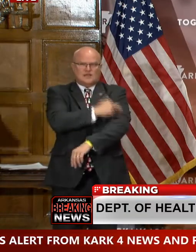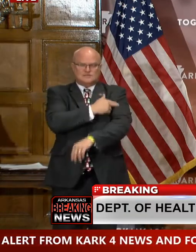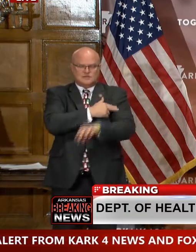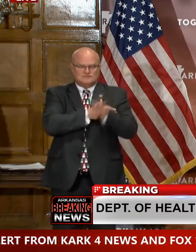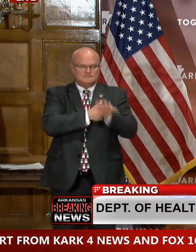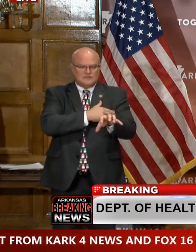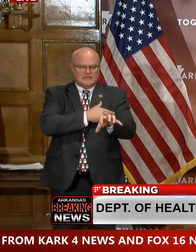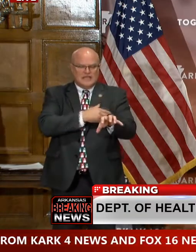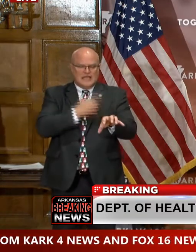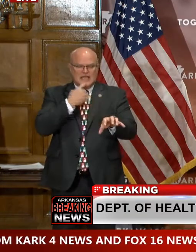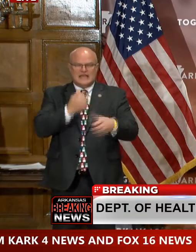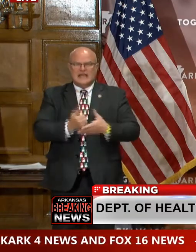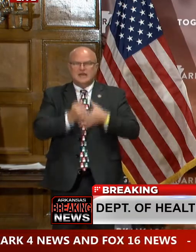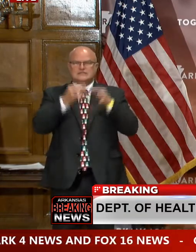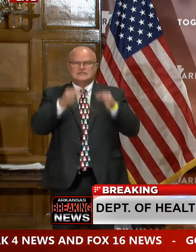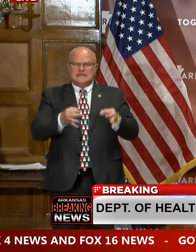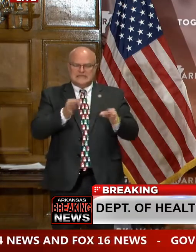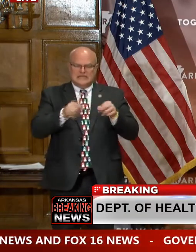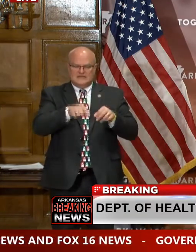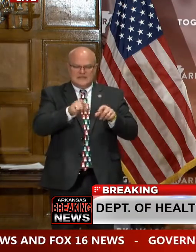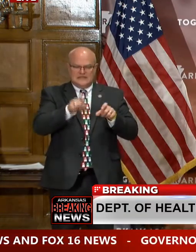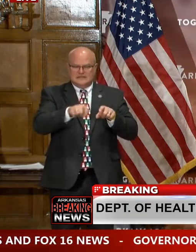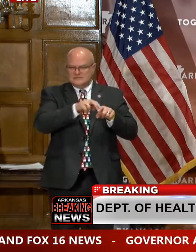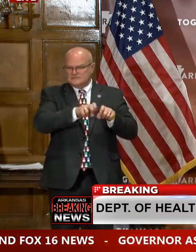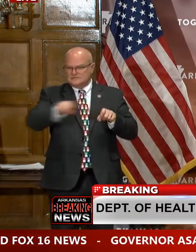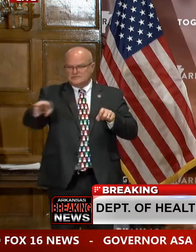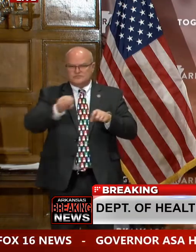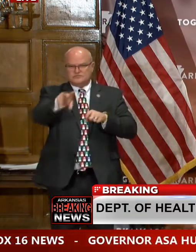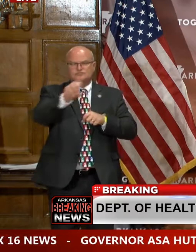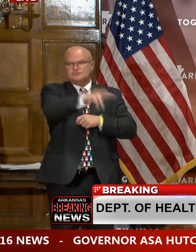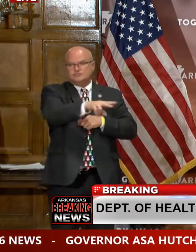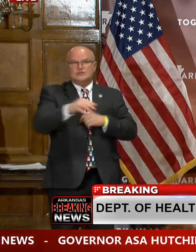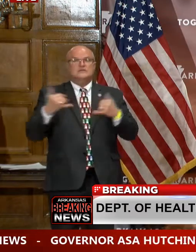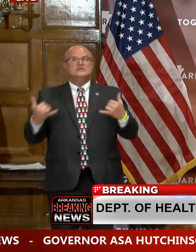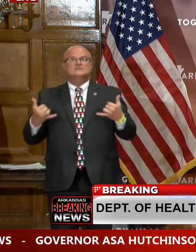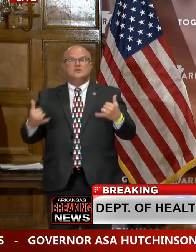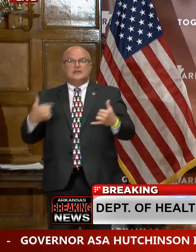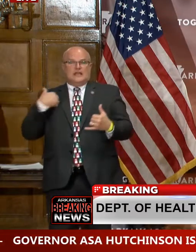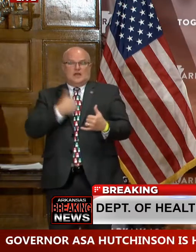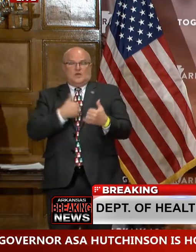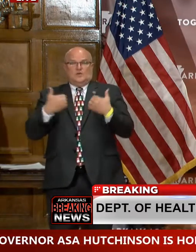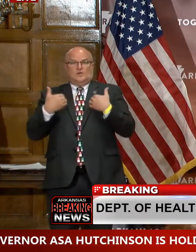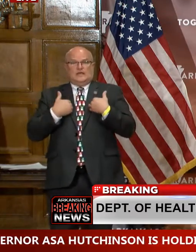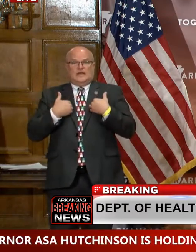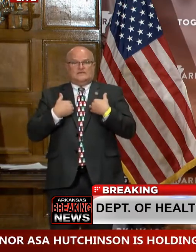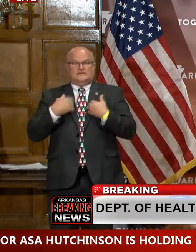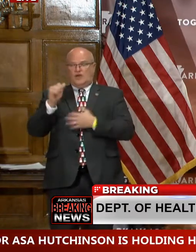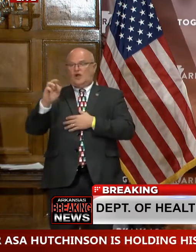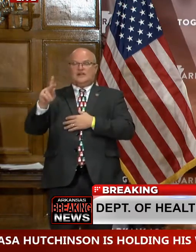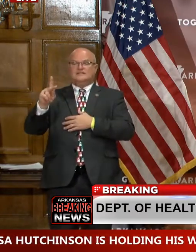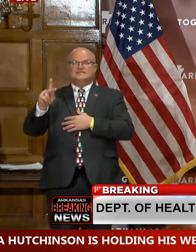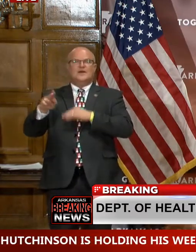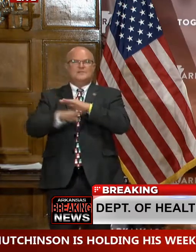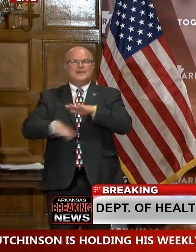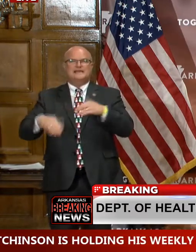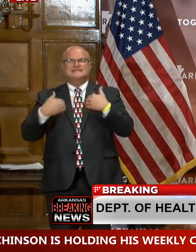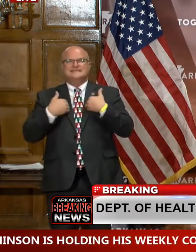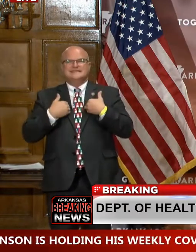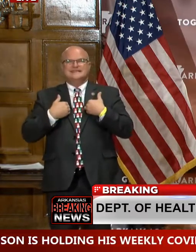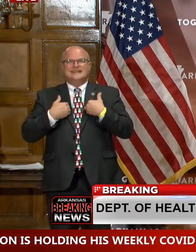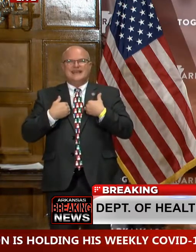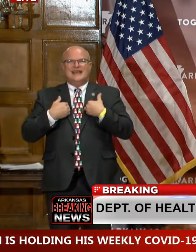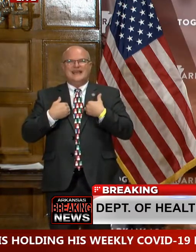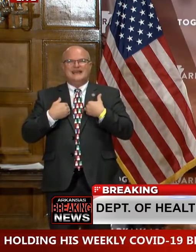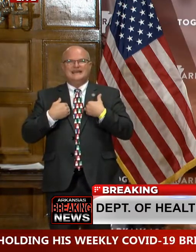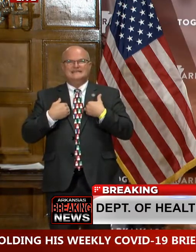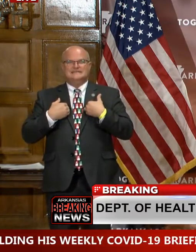facility and to help determine where those individuals should go. So now that we have, so Arkansas basically is,